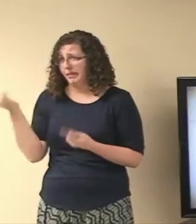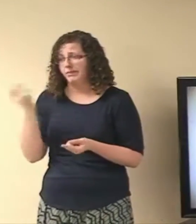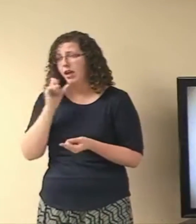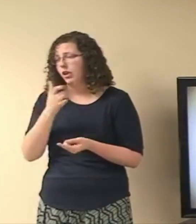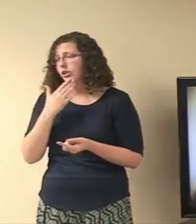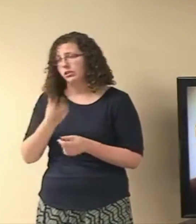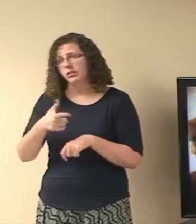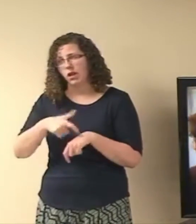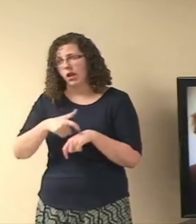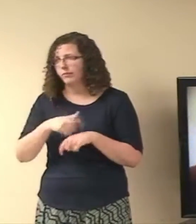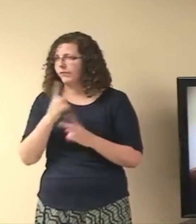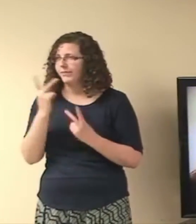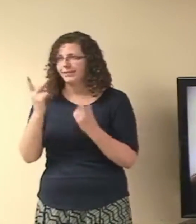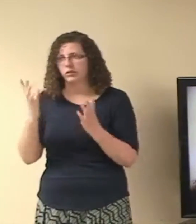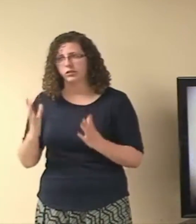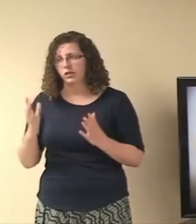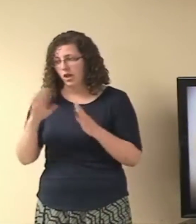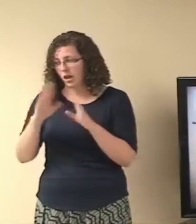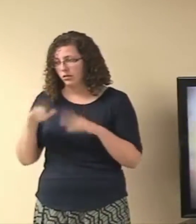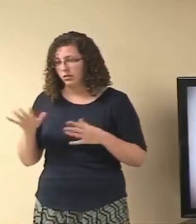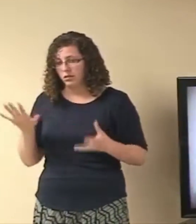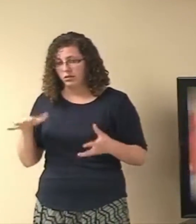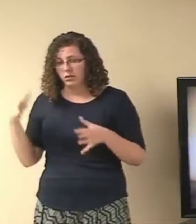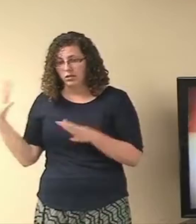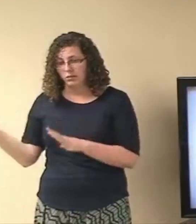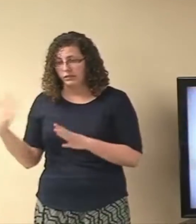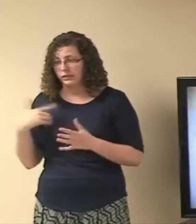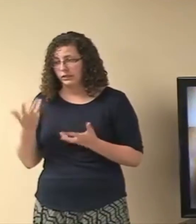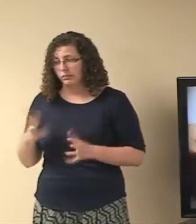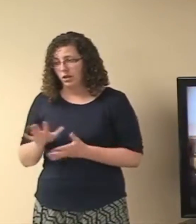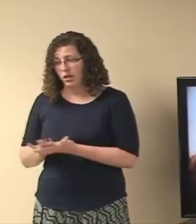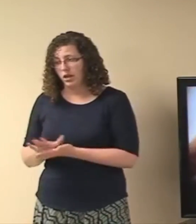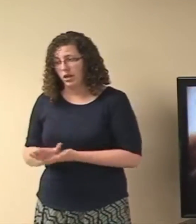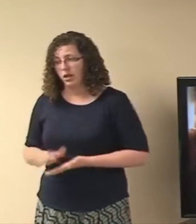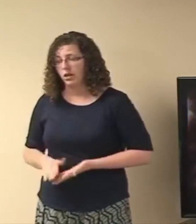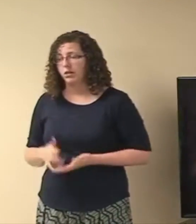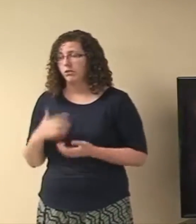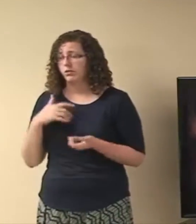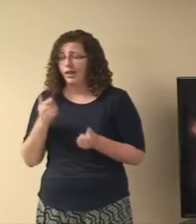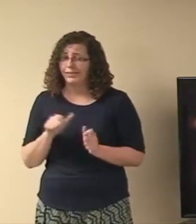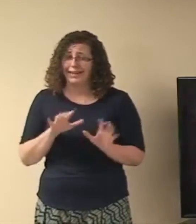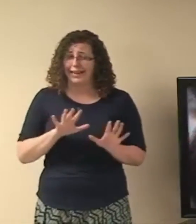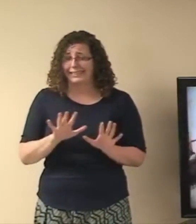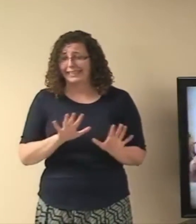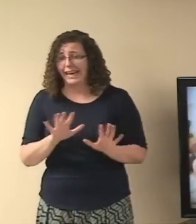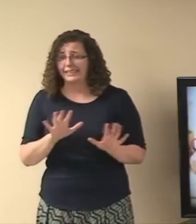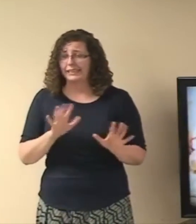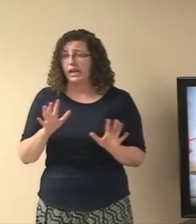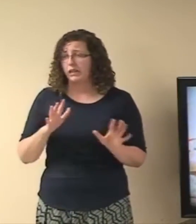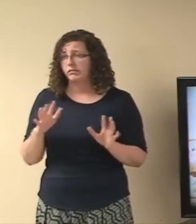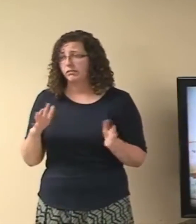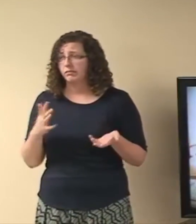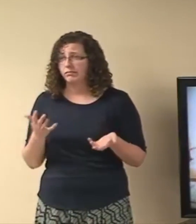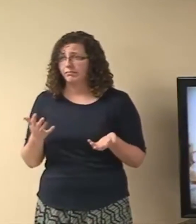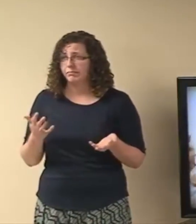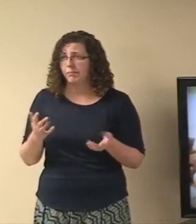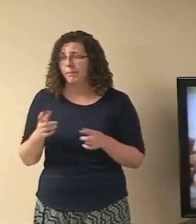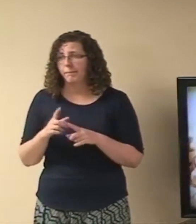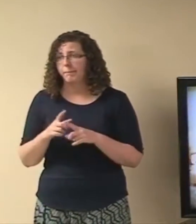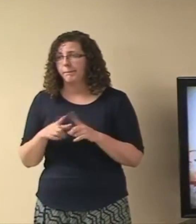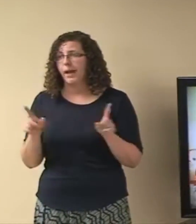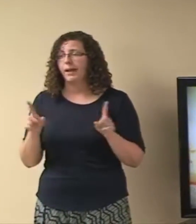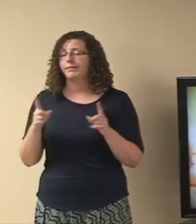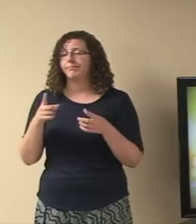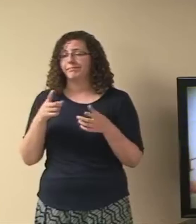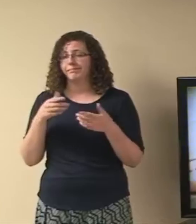Our house is a wreck, and we didn't feel like picking it up. We said everything short of, please don't come over to my house. So they